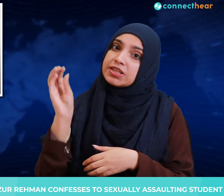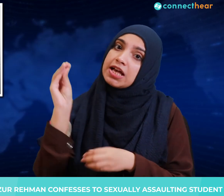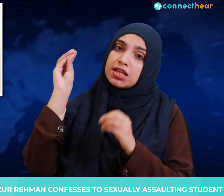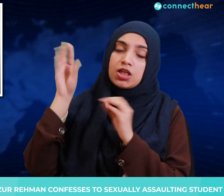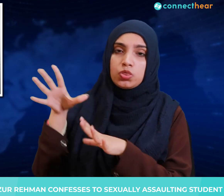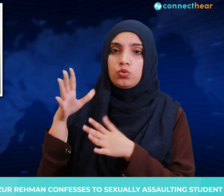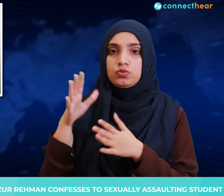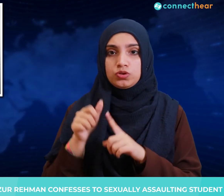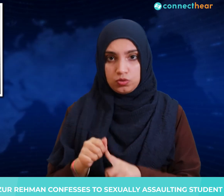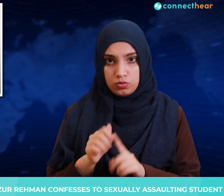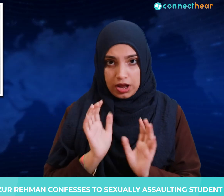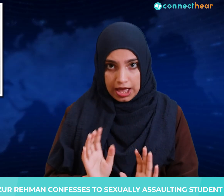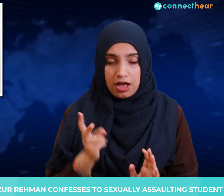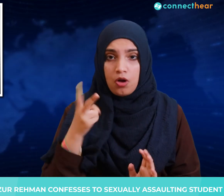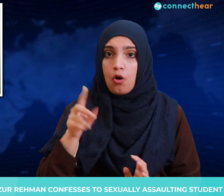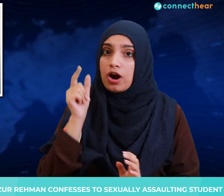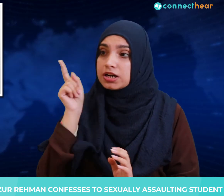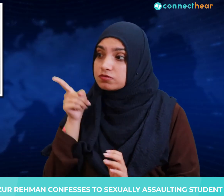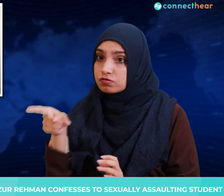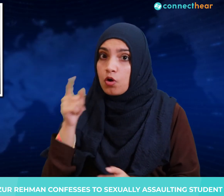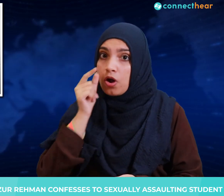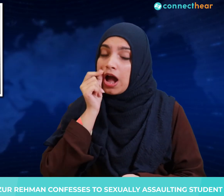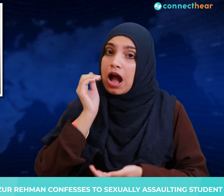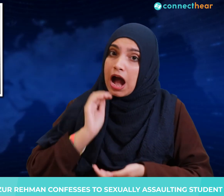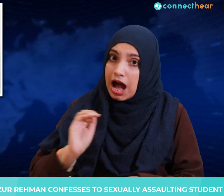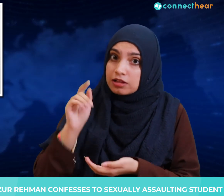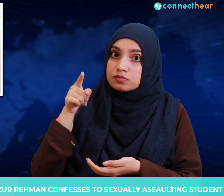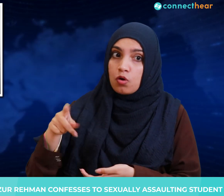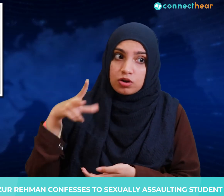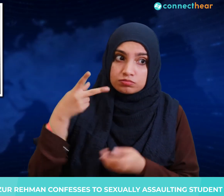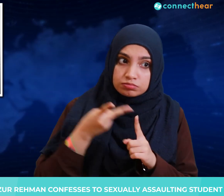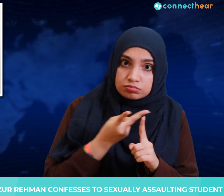sons were also accused of making death threats.